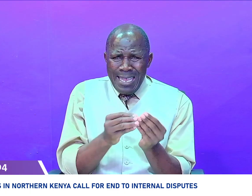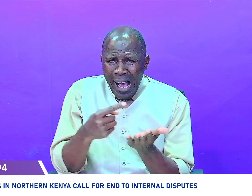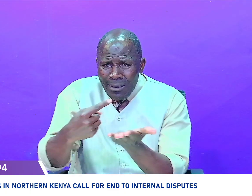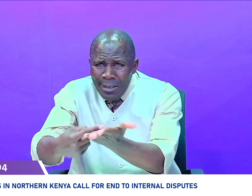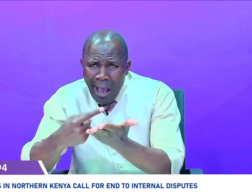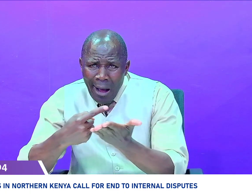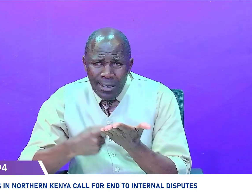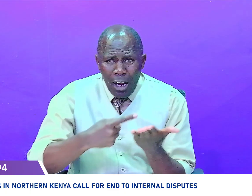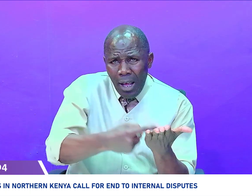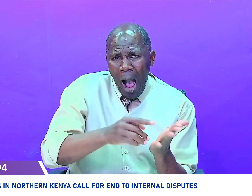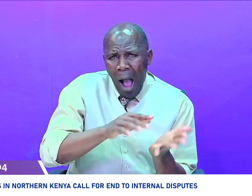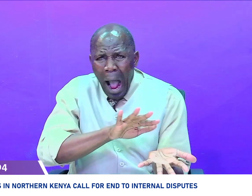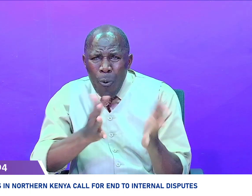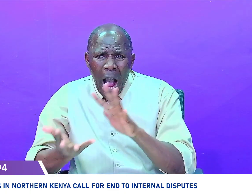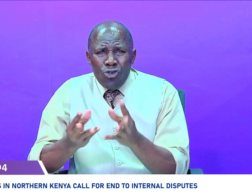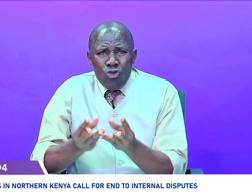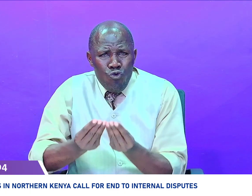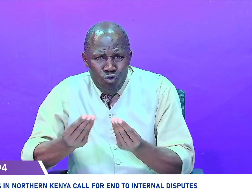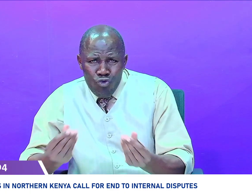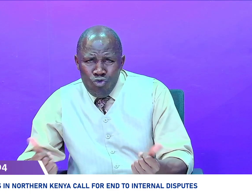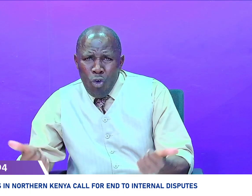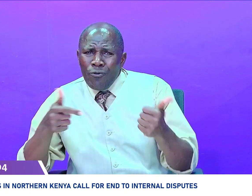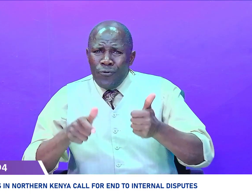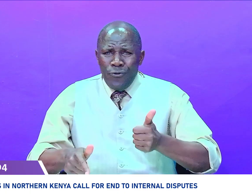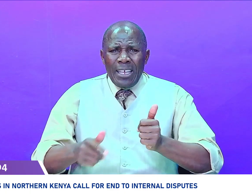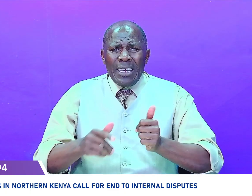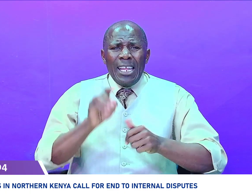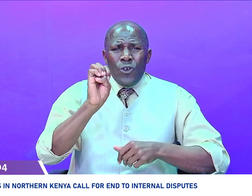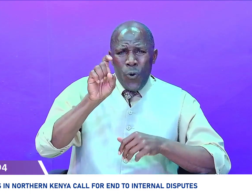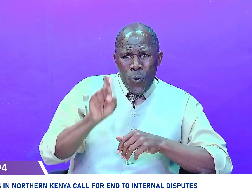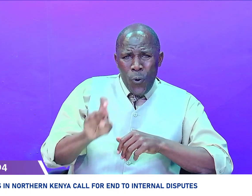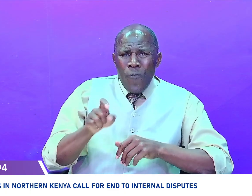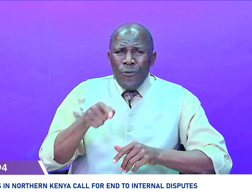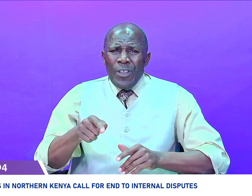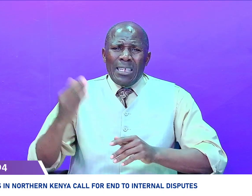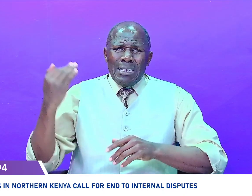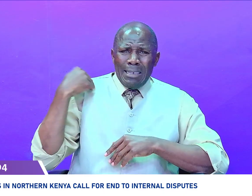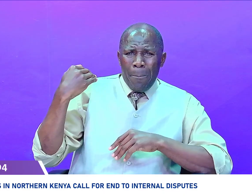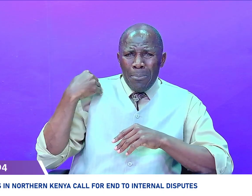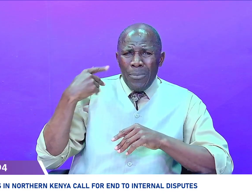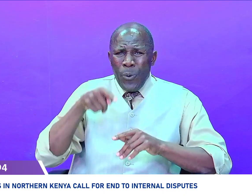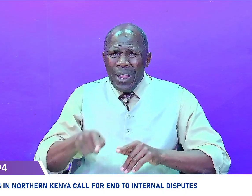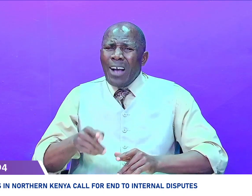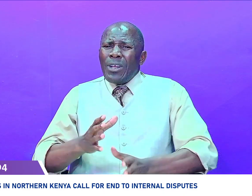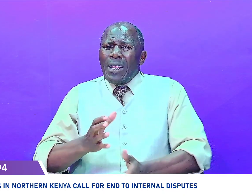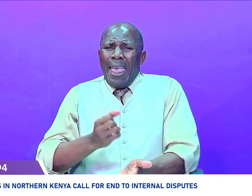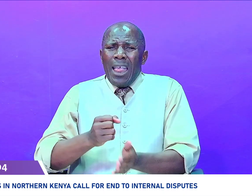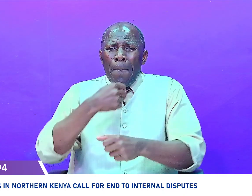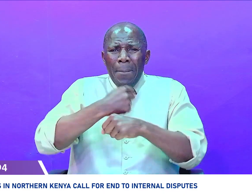Led by Mandera County ODM Chairman Yusuf Malim, the leaders called for